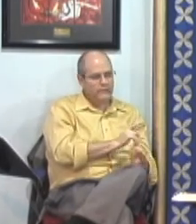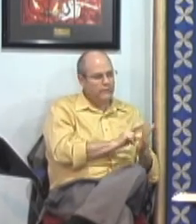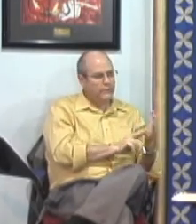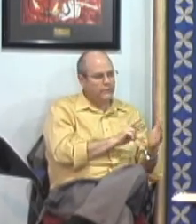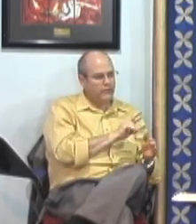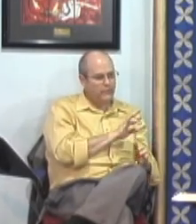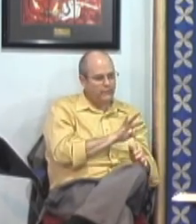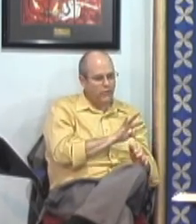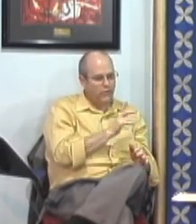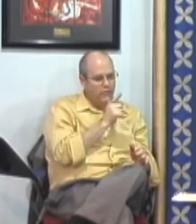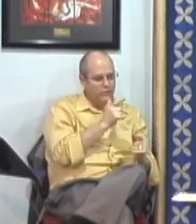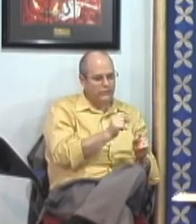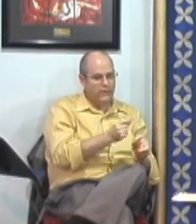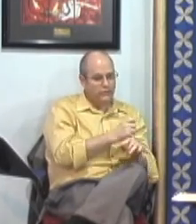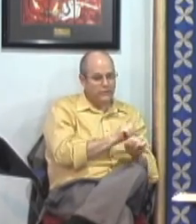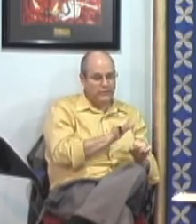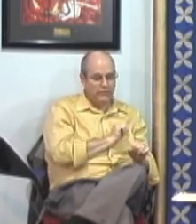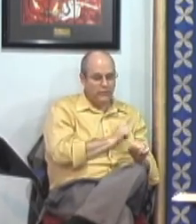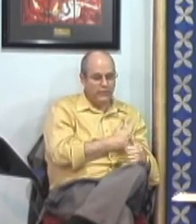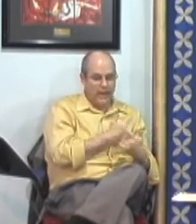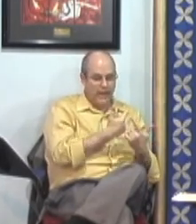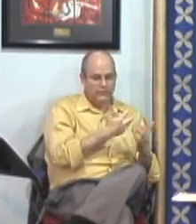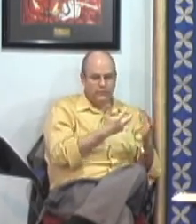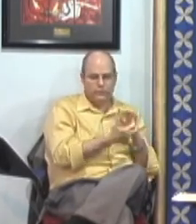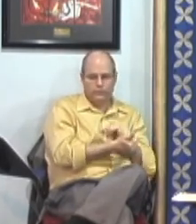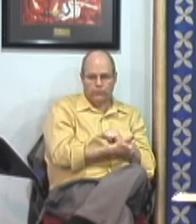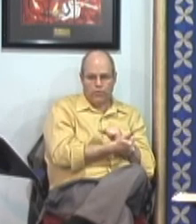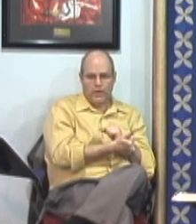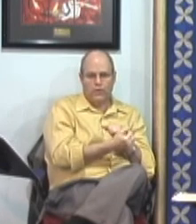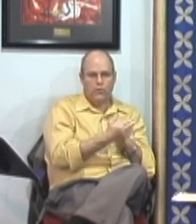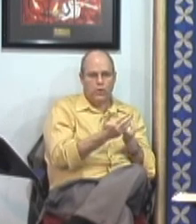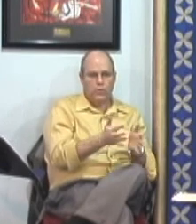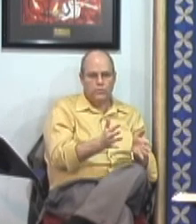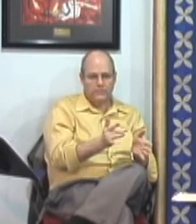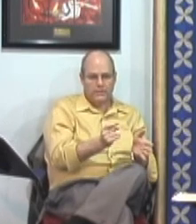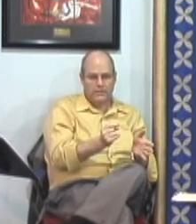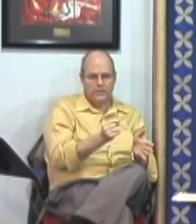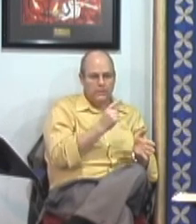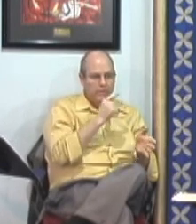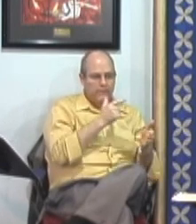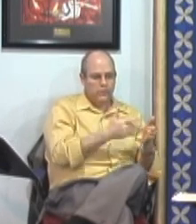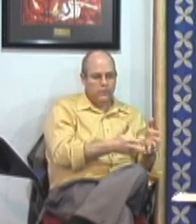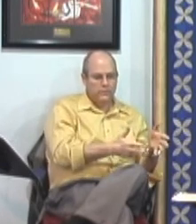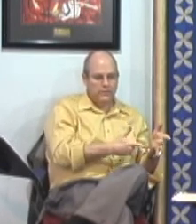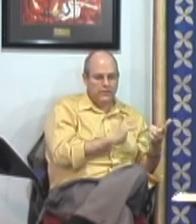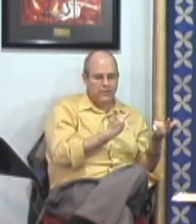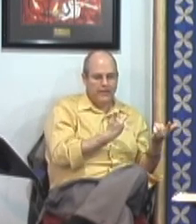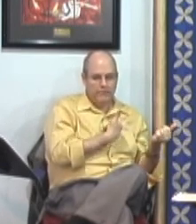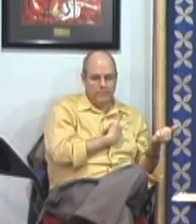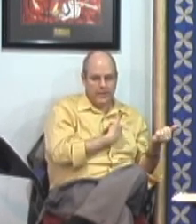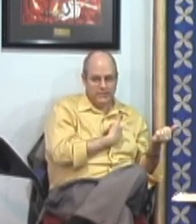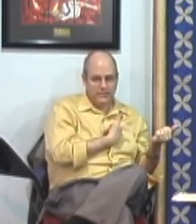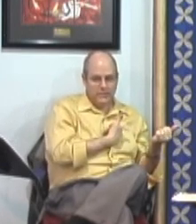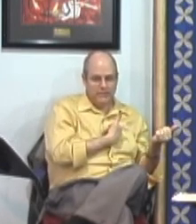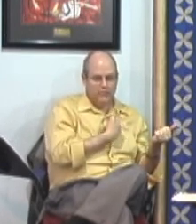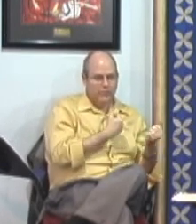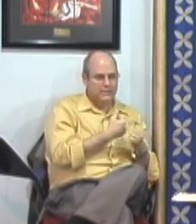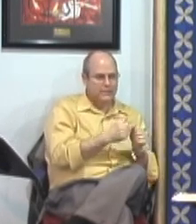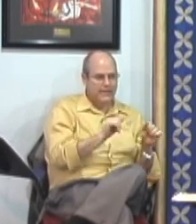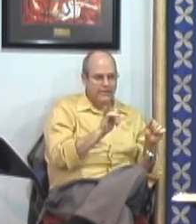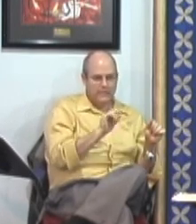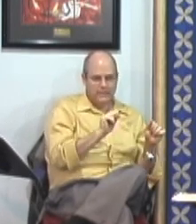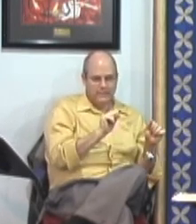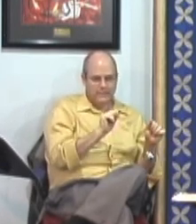24, for whoever tries to save his own life will destroy or lose it, or whoever loses his life on my account will save